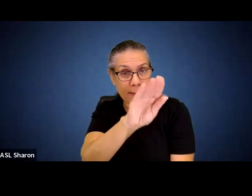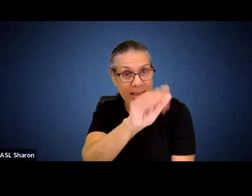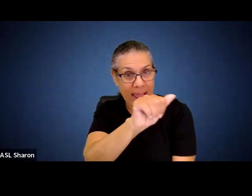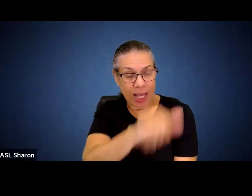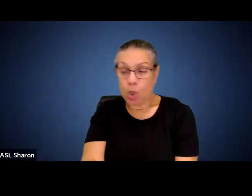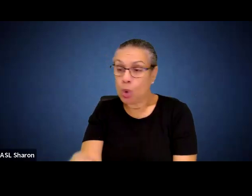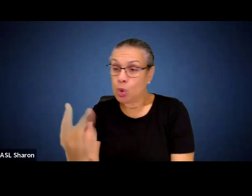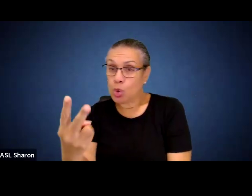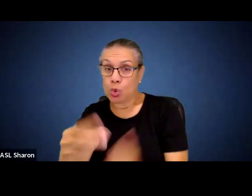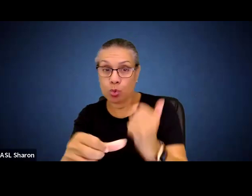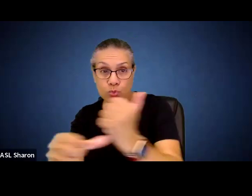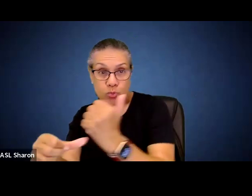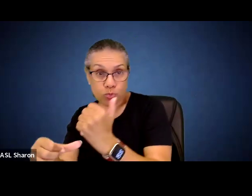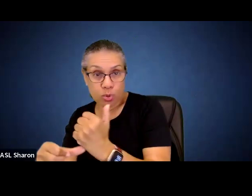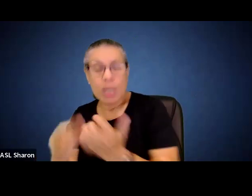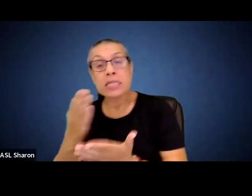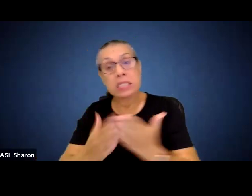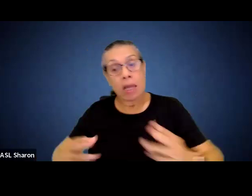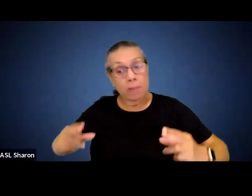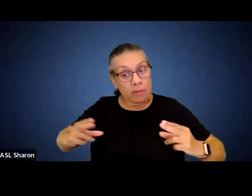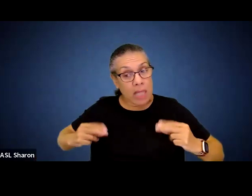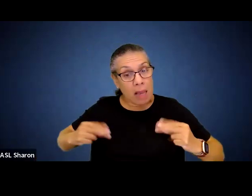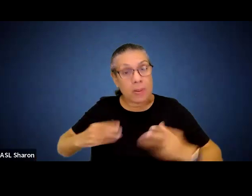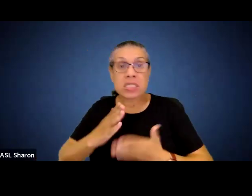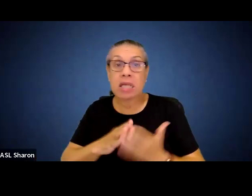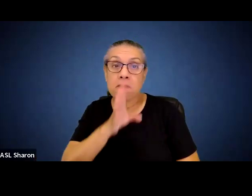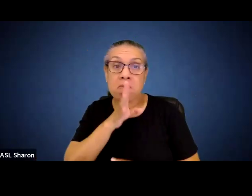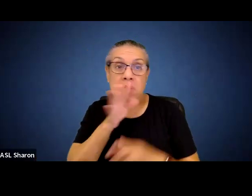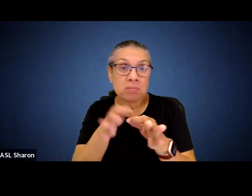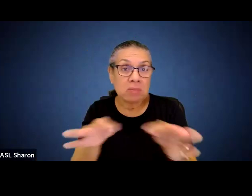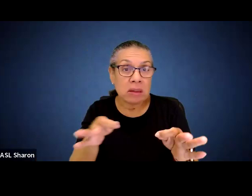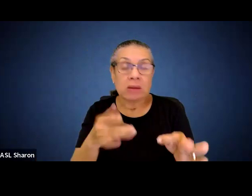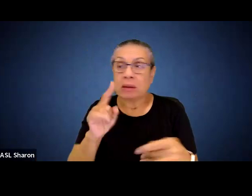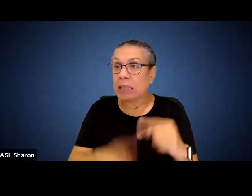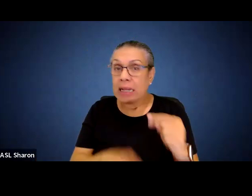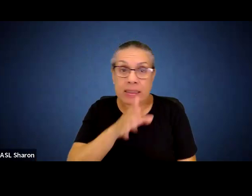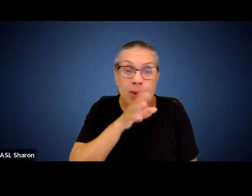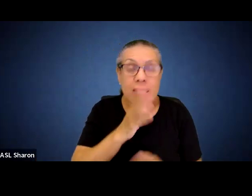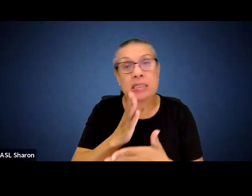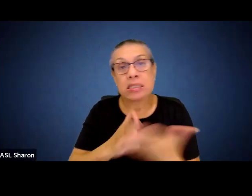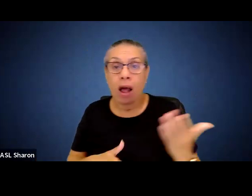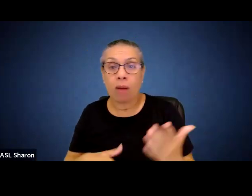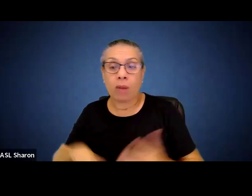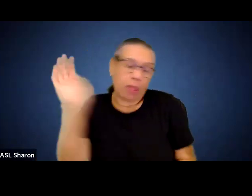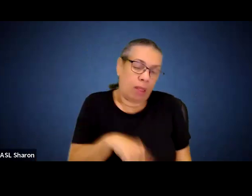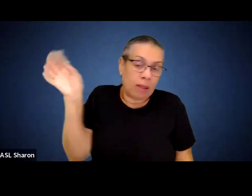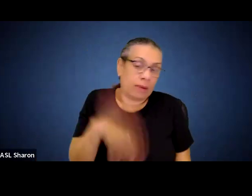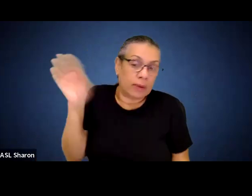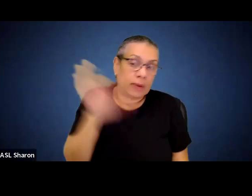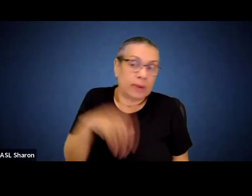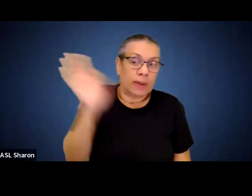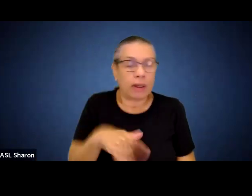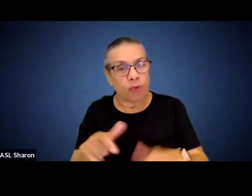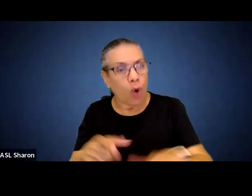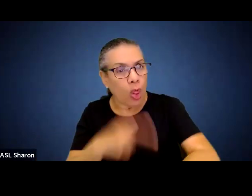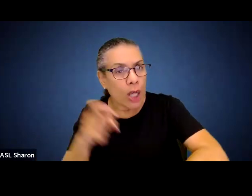2 paraprofessionals. Some kids wear diapers, are verbally limited, difficulties transitioning that involve flopping for long periods